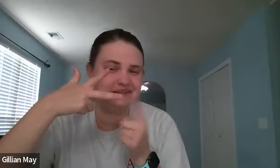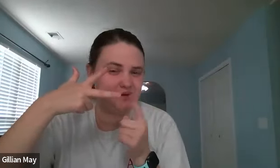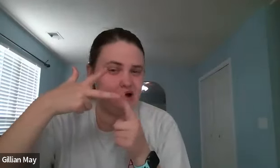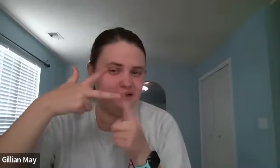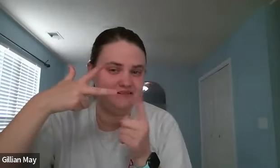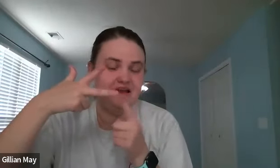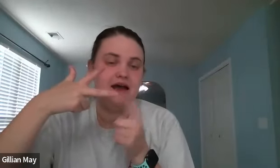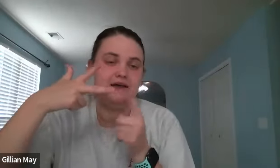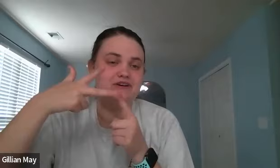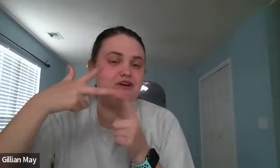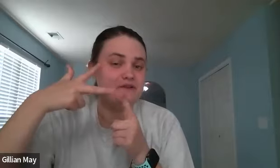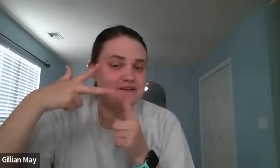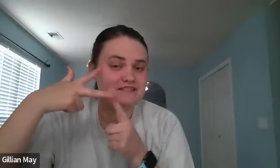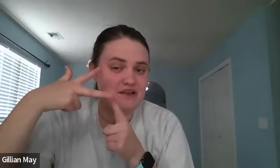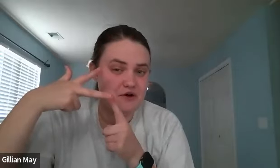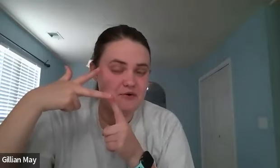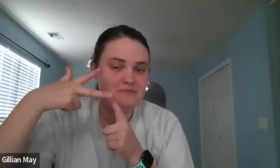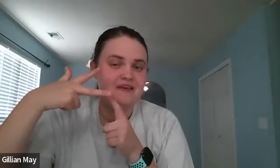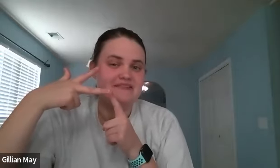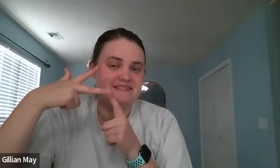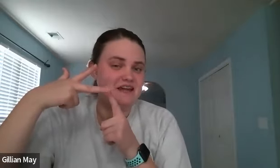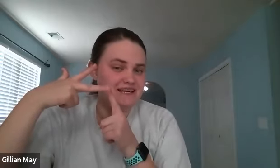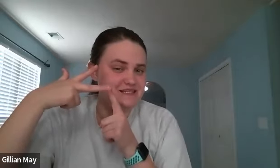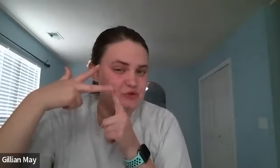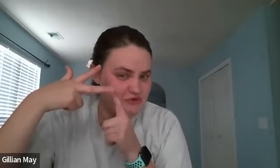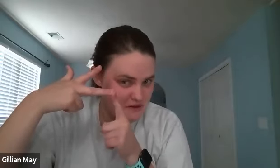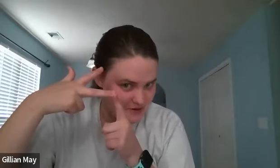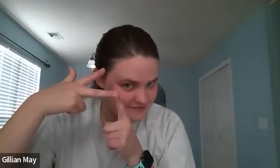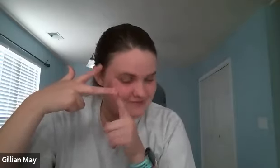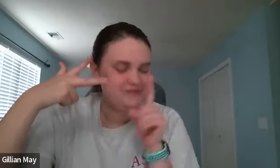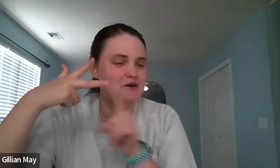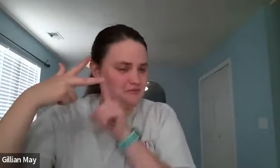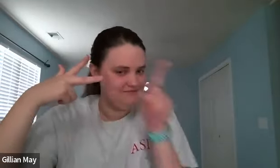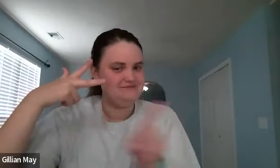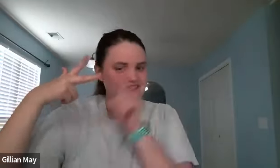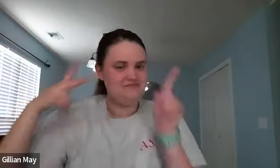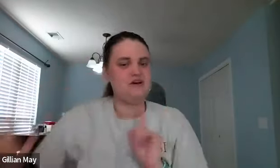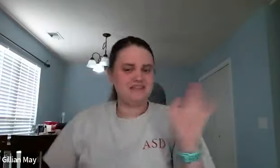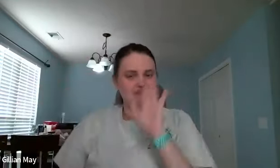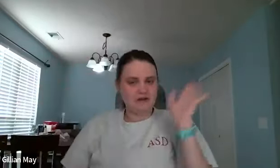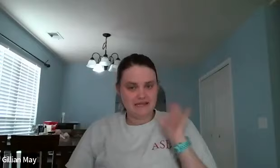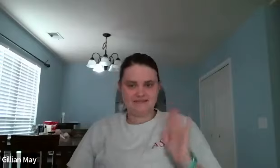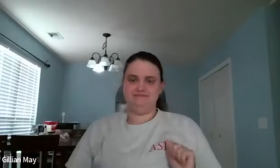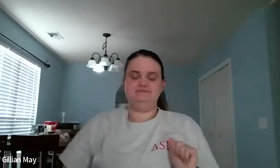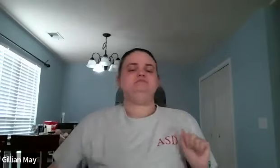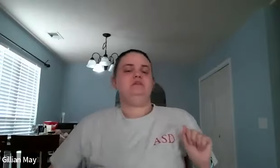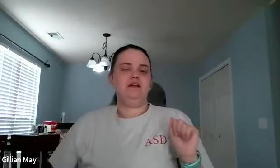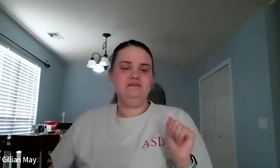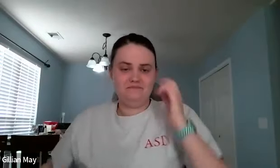little hard. I'm gonna go very slow. This is not a smooth number, so give y'all that little hint. All right,